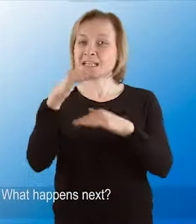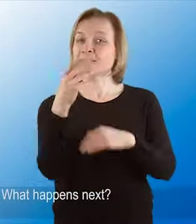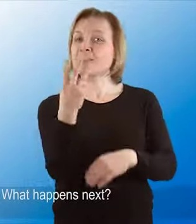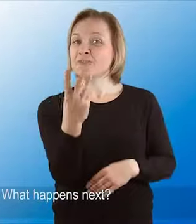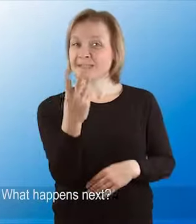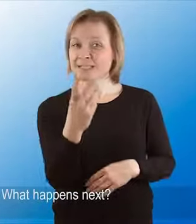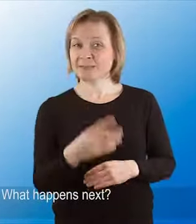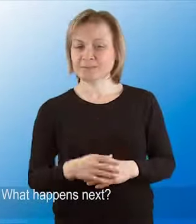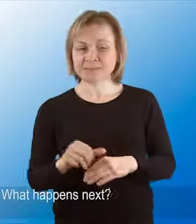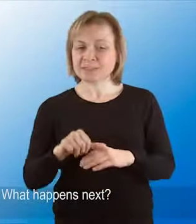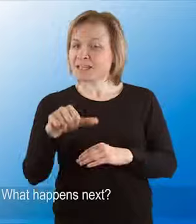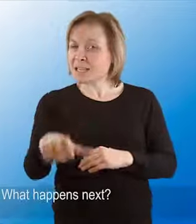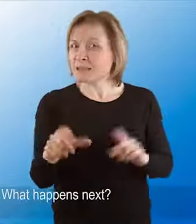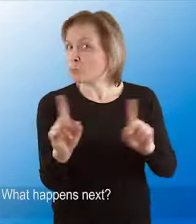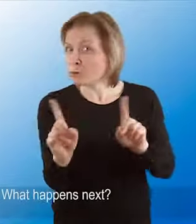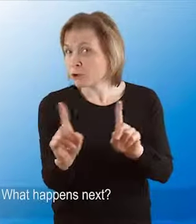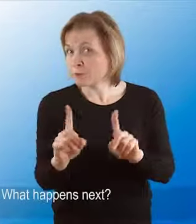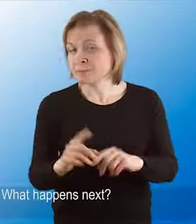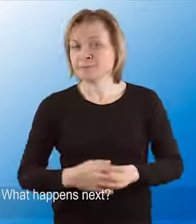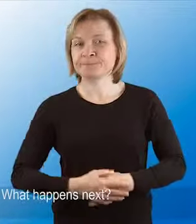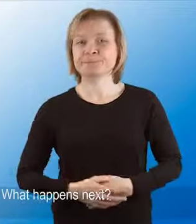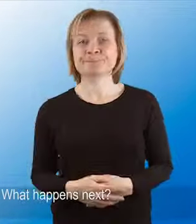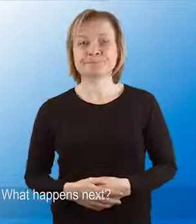Section 3. What happens next?